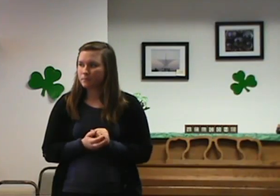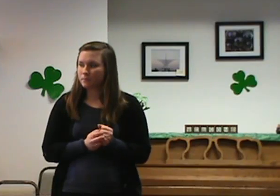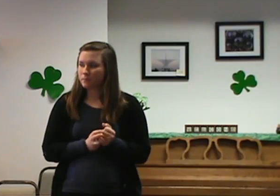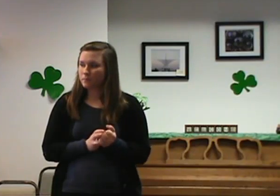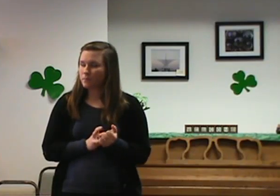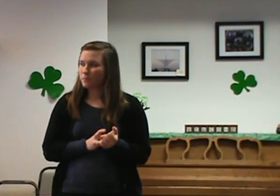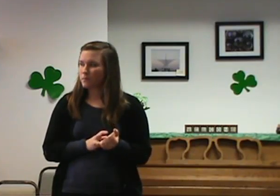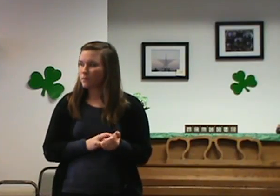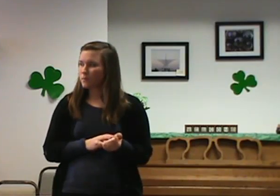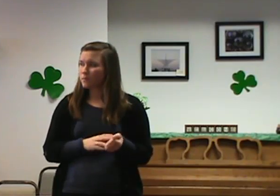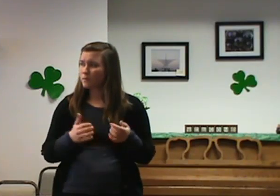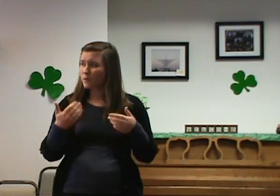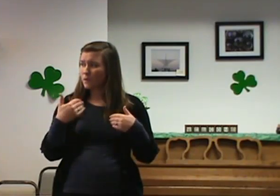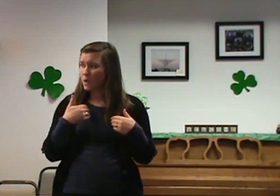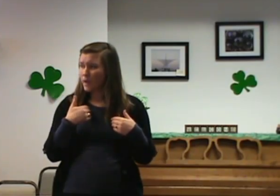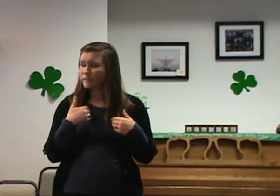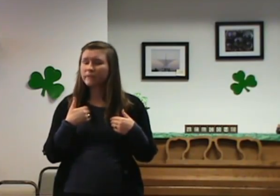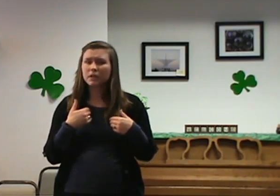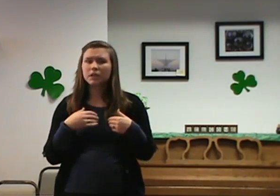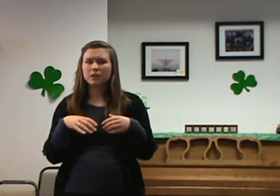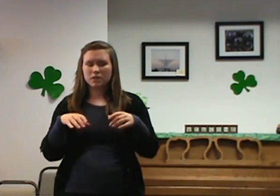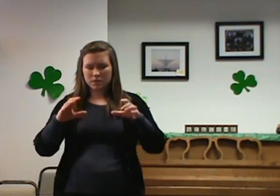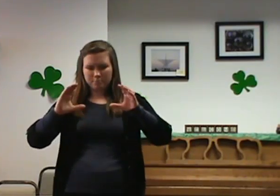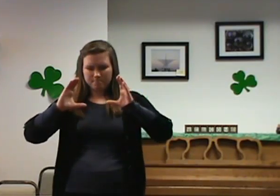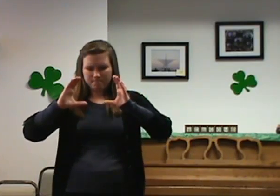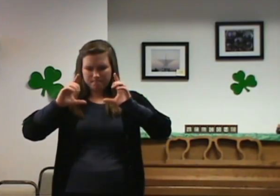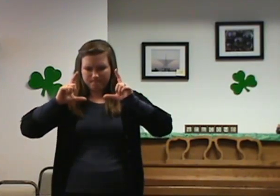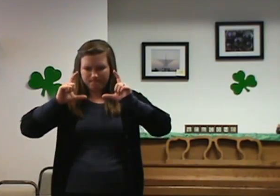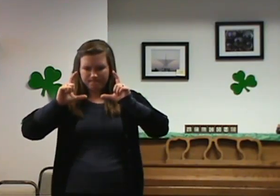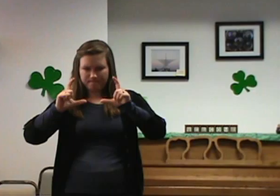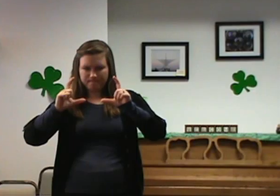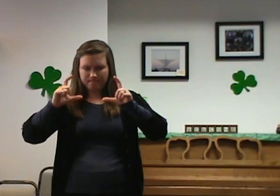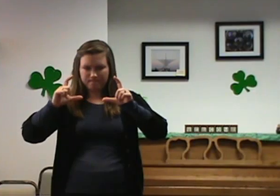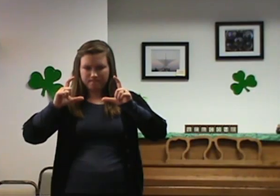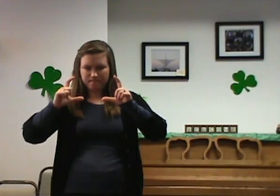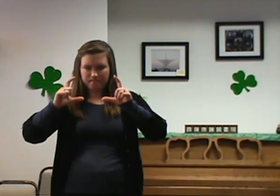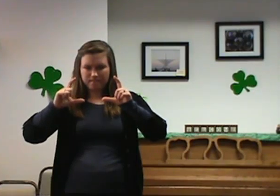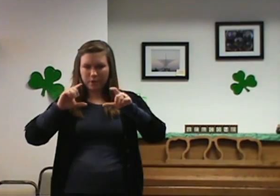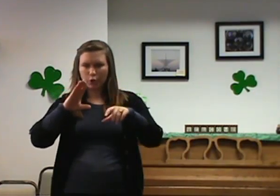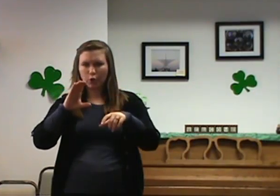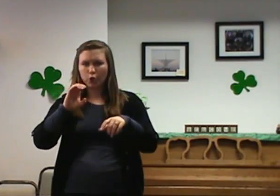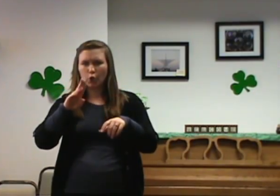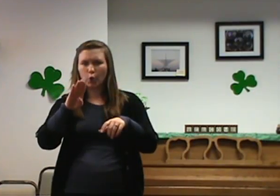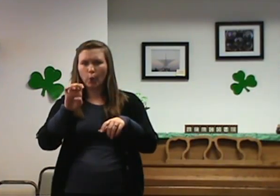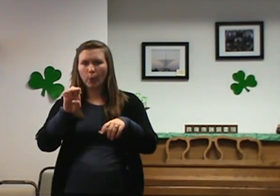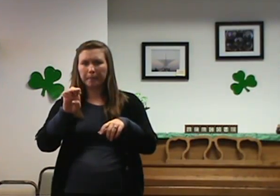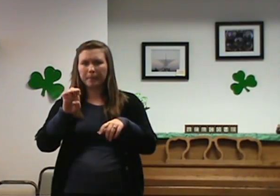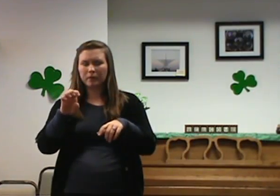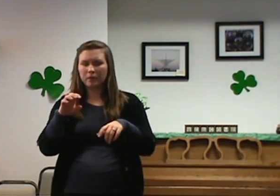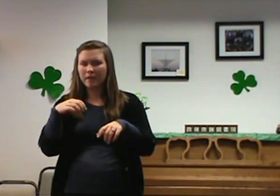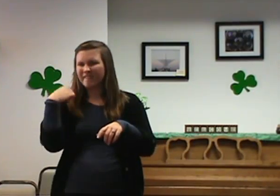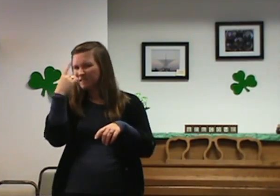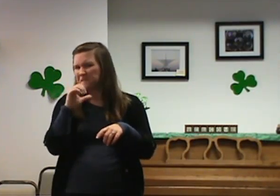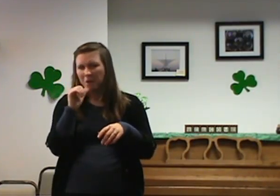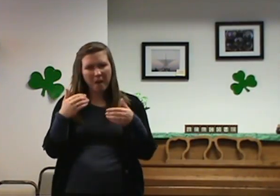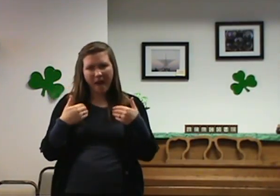where there's no face to it. You just press the top of it and it tells you the time. So for a blind person